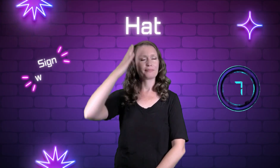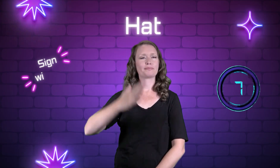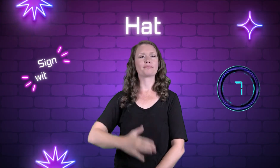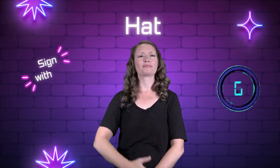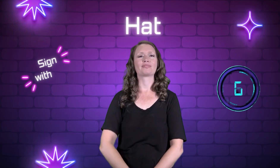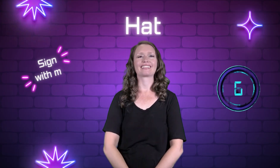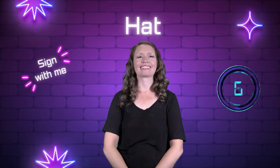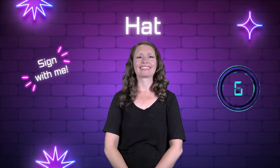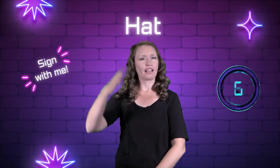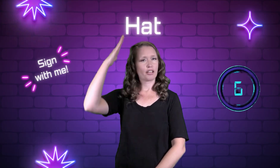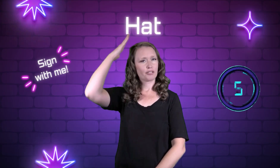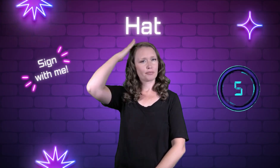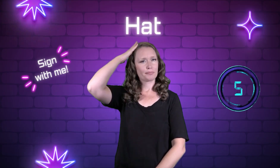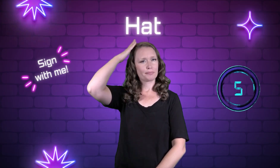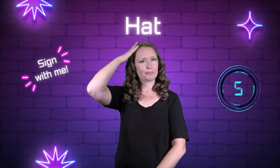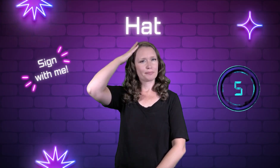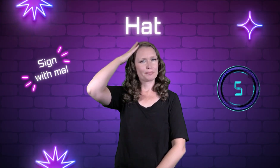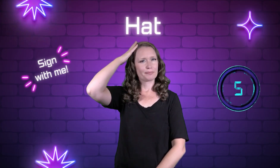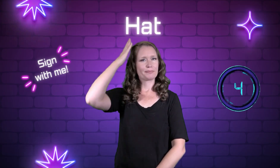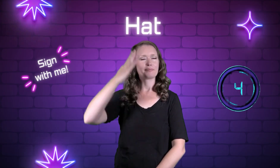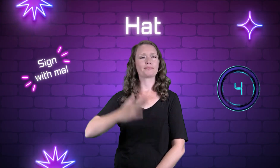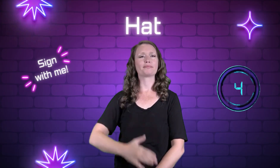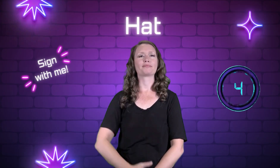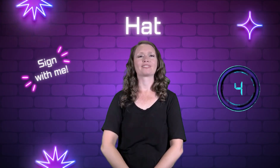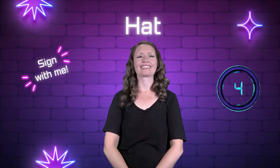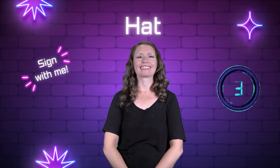Sign with me, sign, hat.